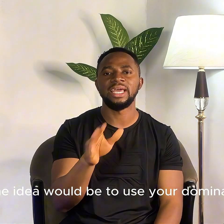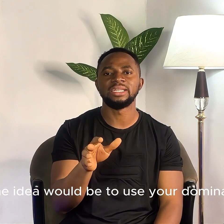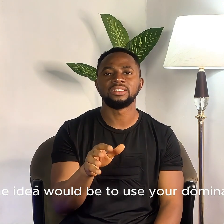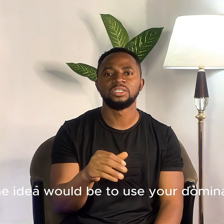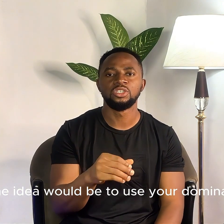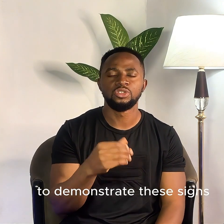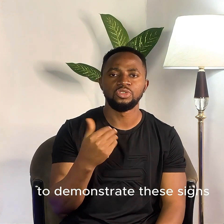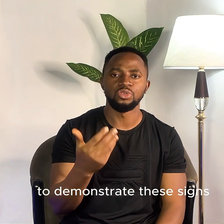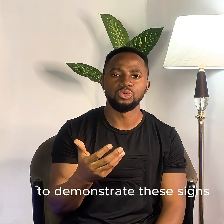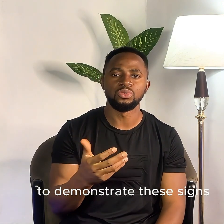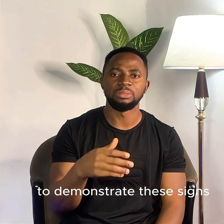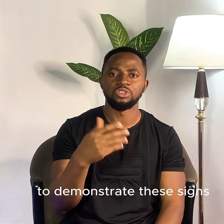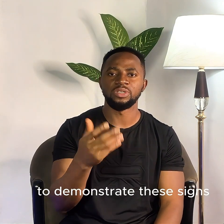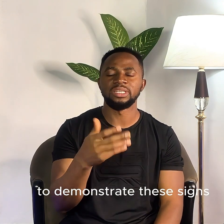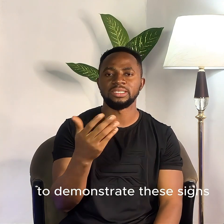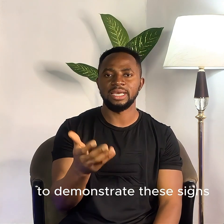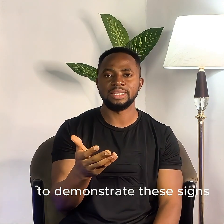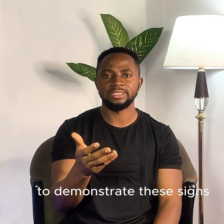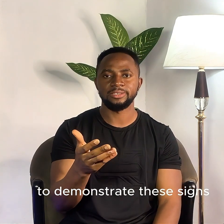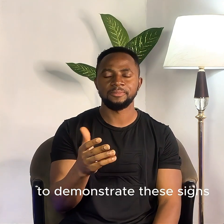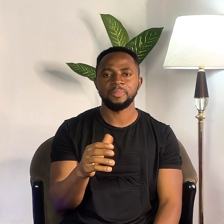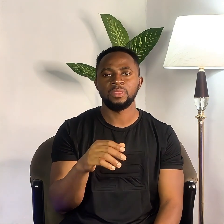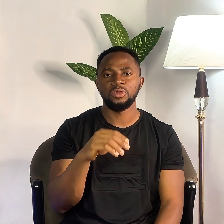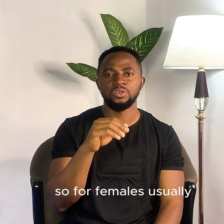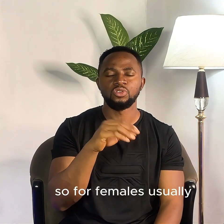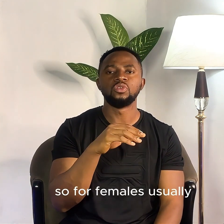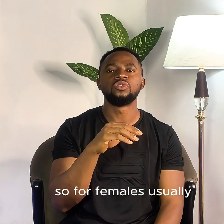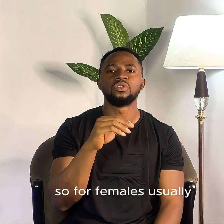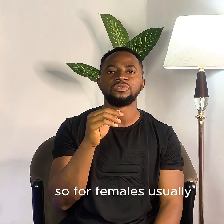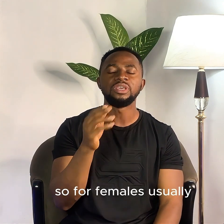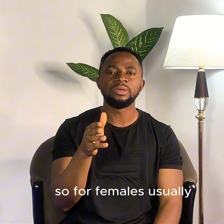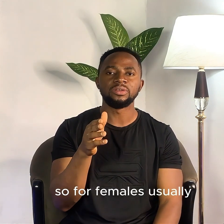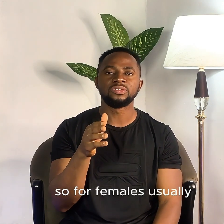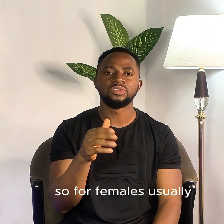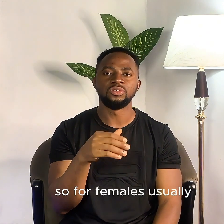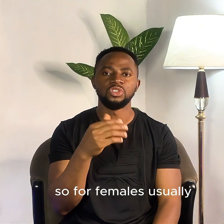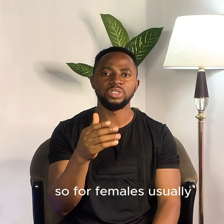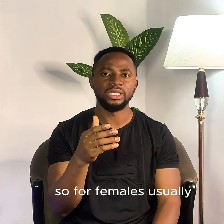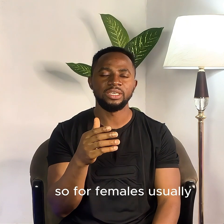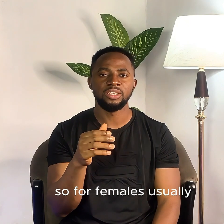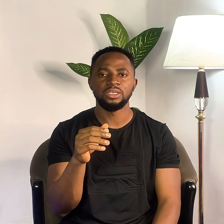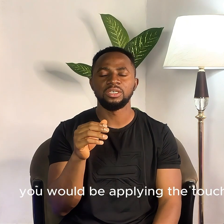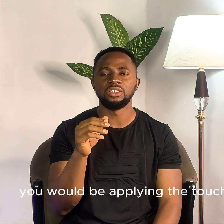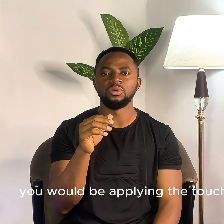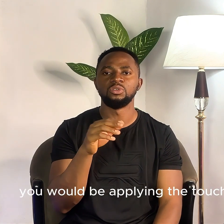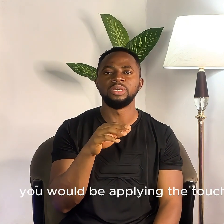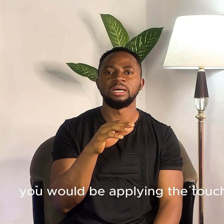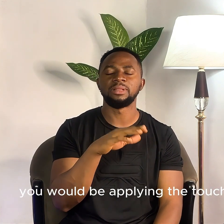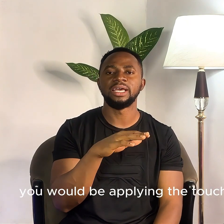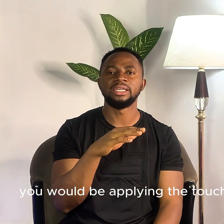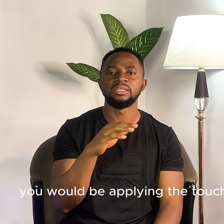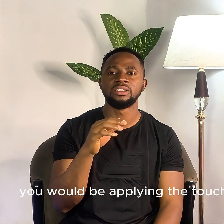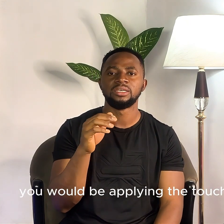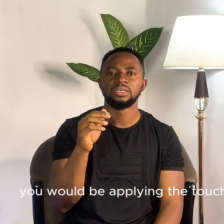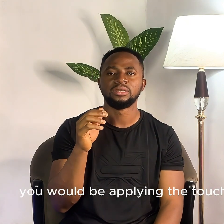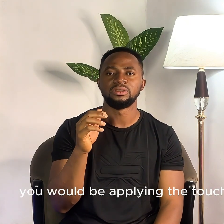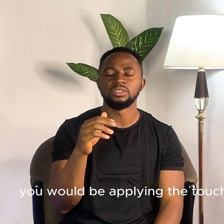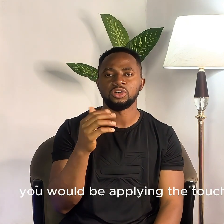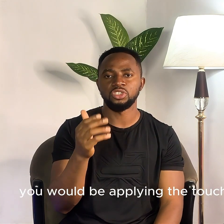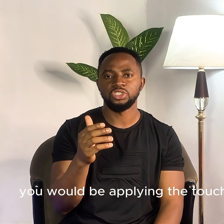hand to demonstrate these signs. So for females, usually you would be applying the touch